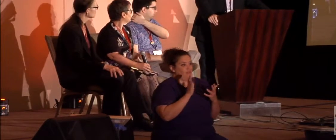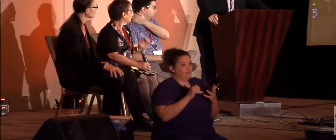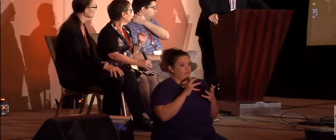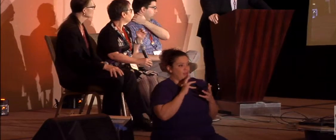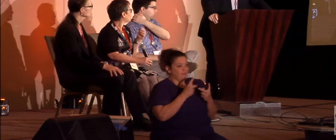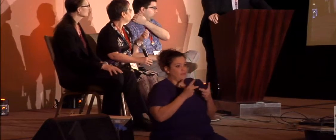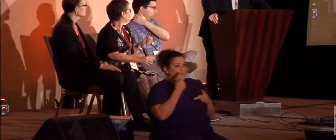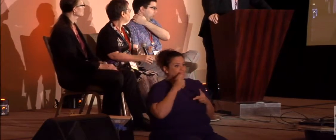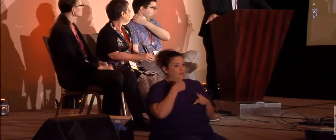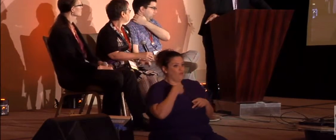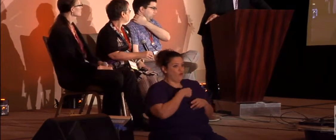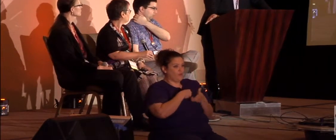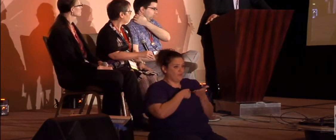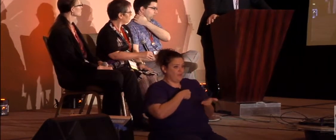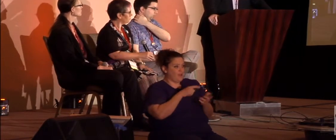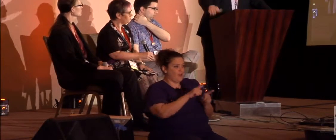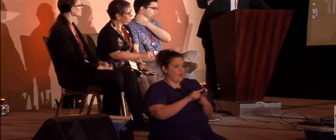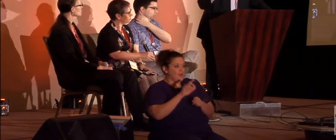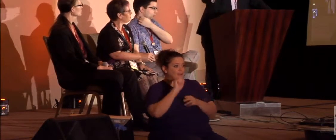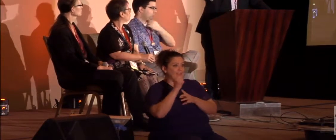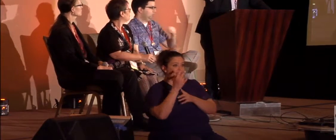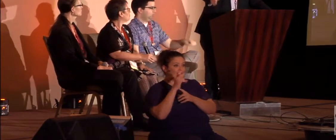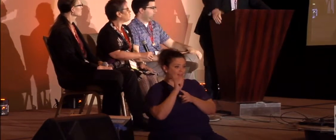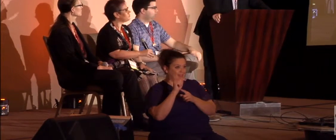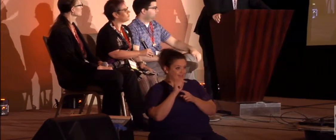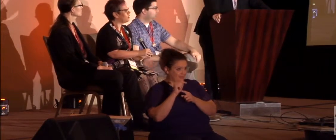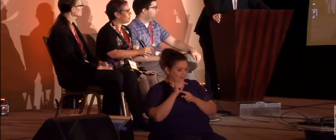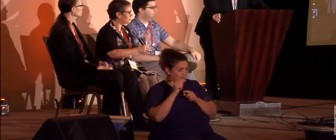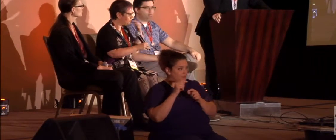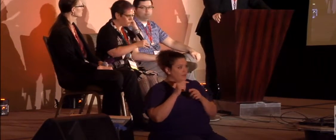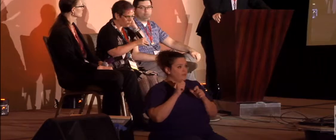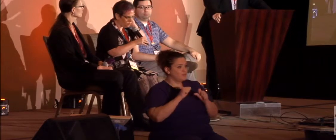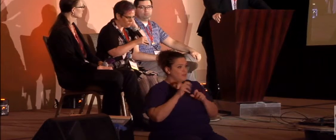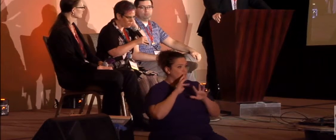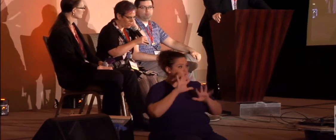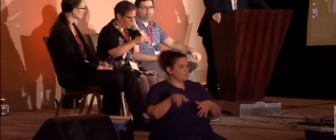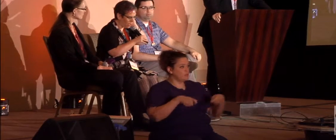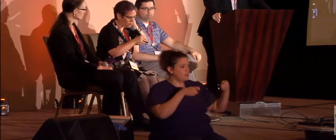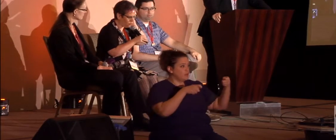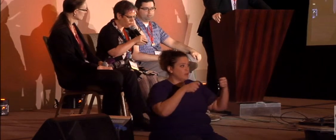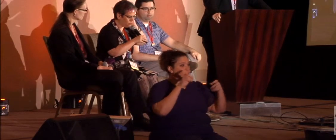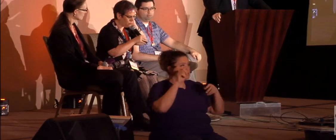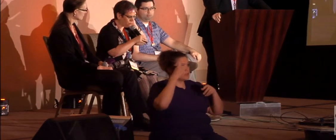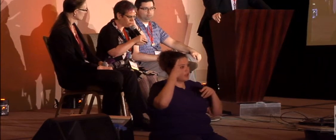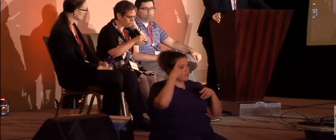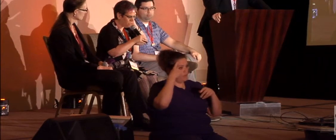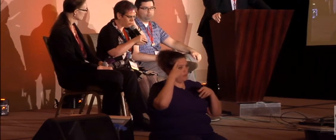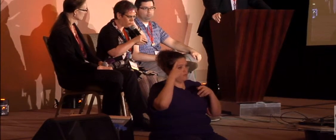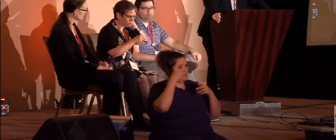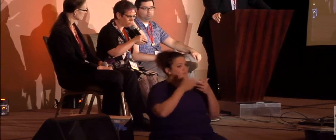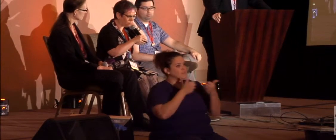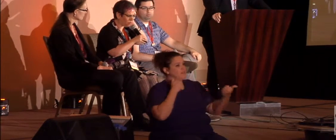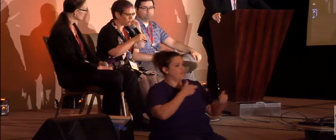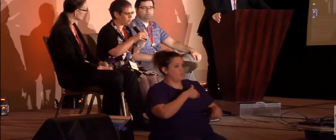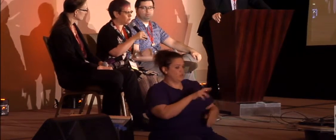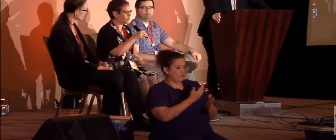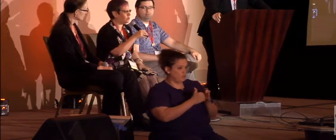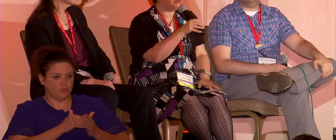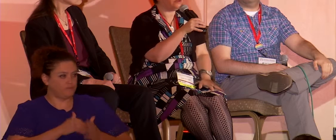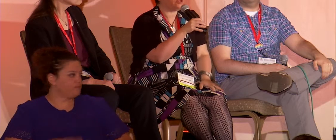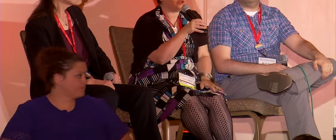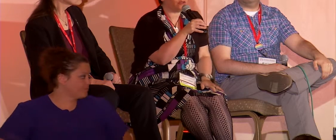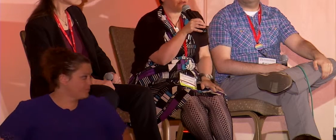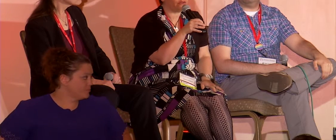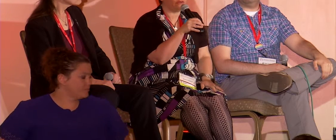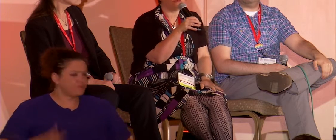us as atheists to get at the government. So I actually want to have a possibly